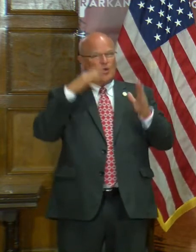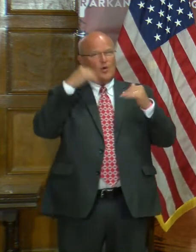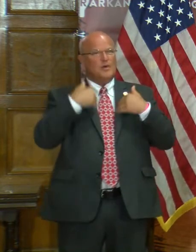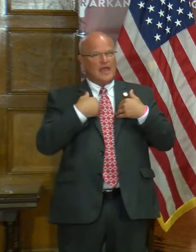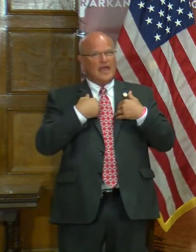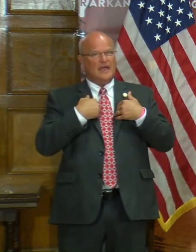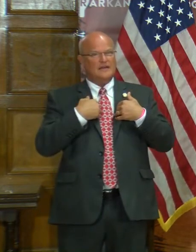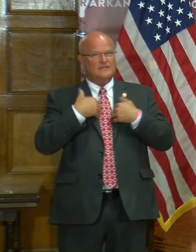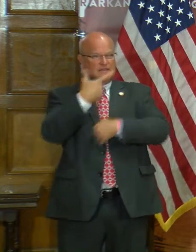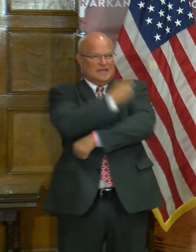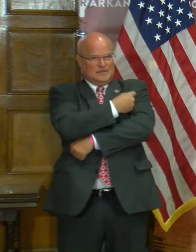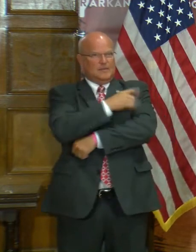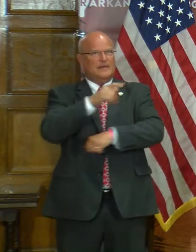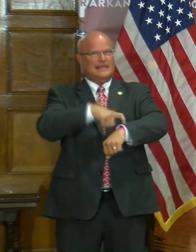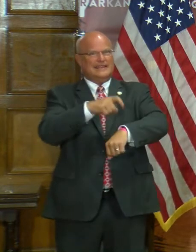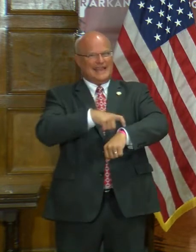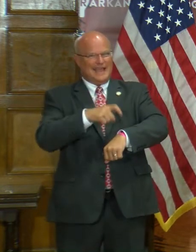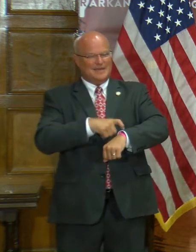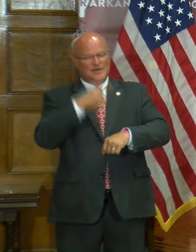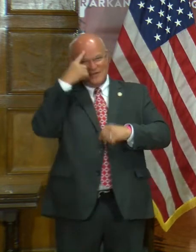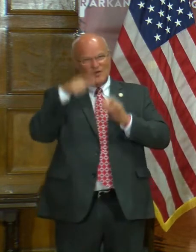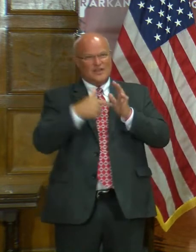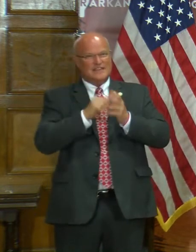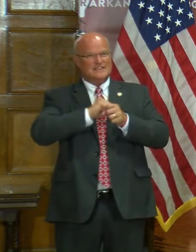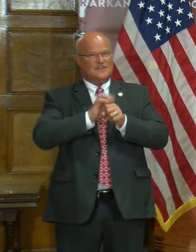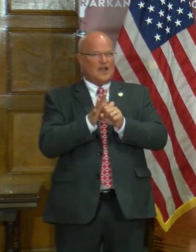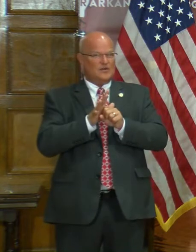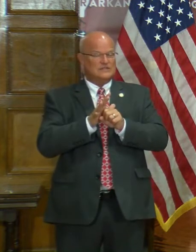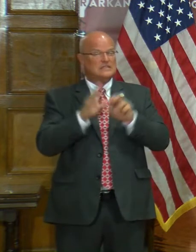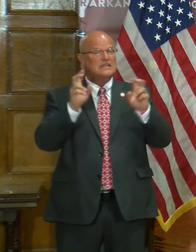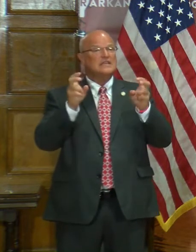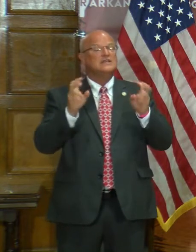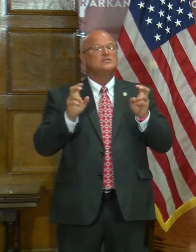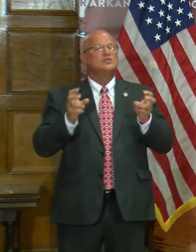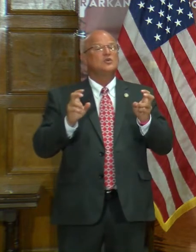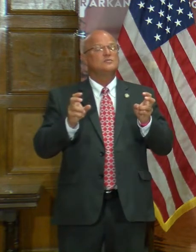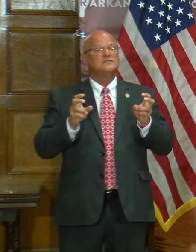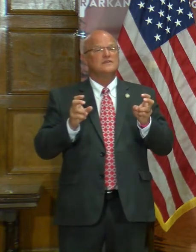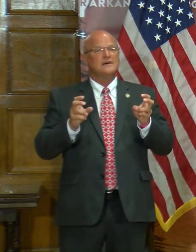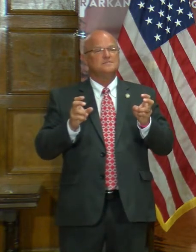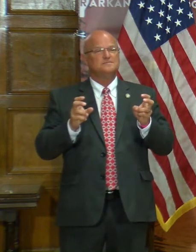have immunization by then for this virus. In terms of